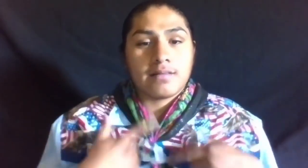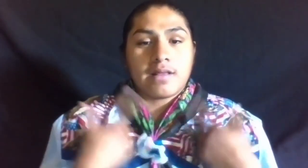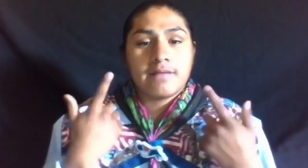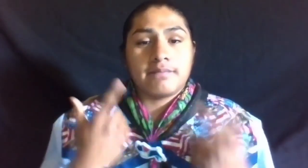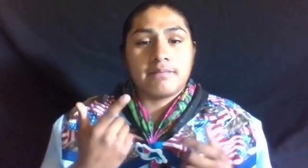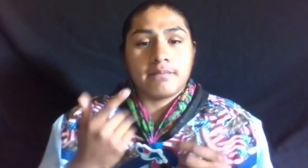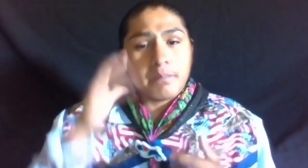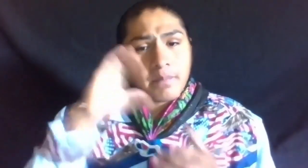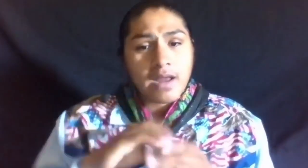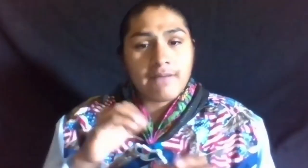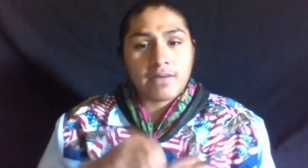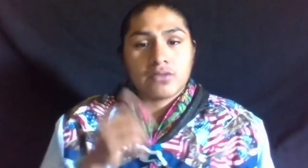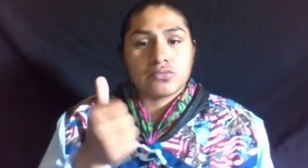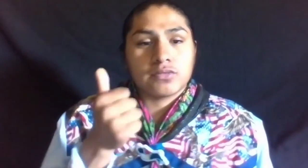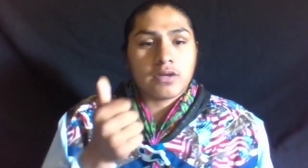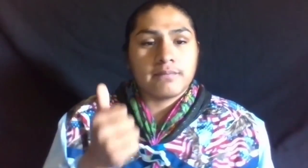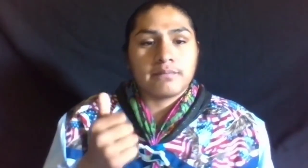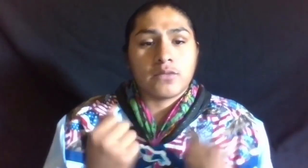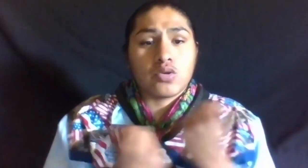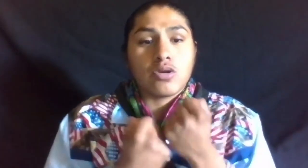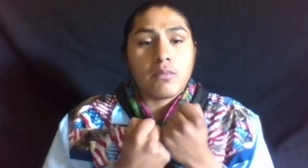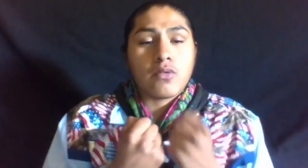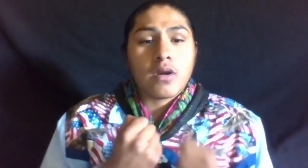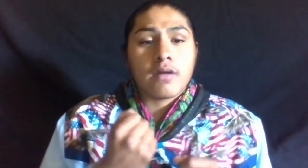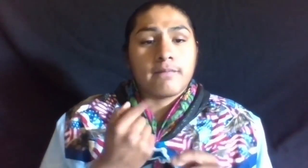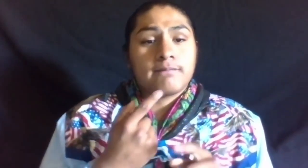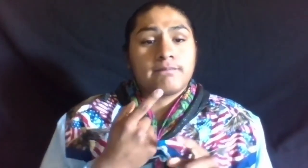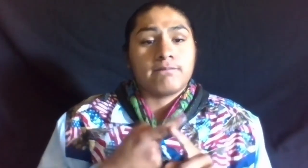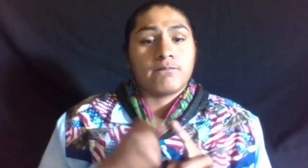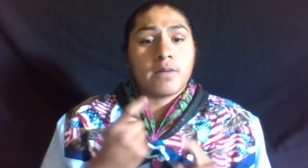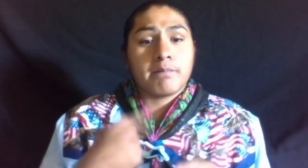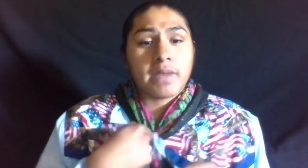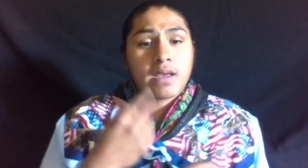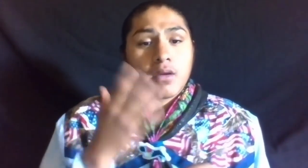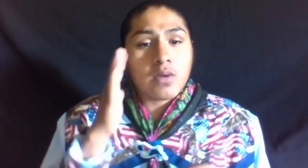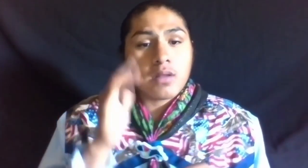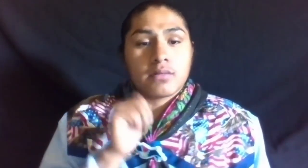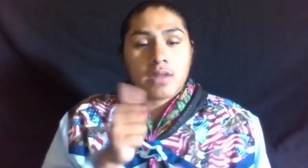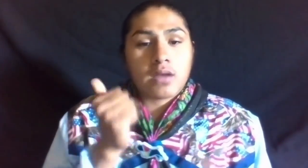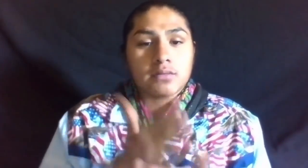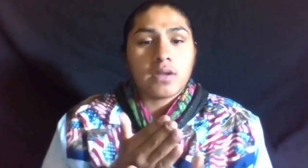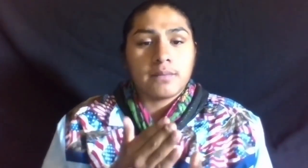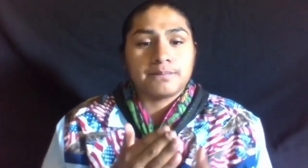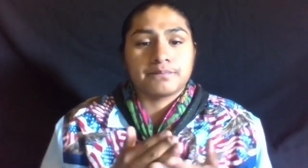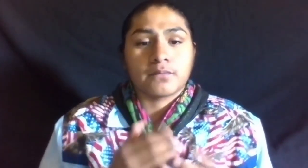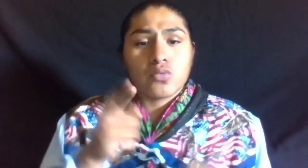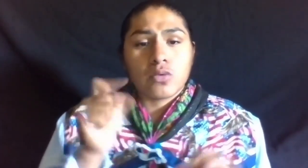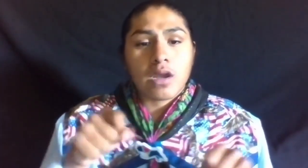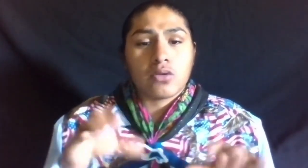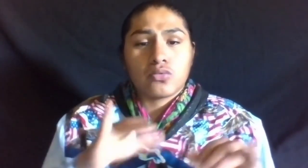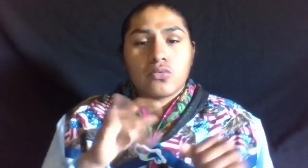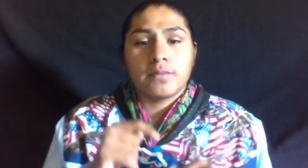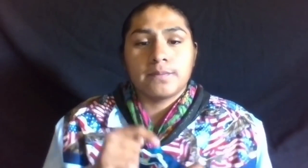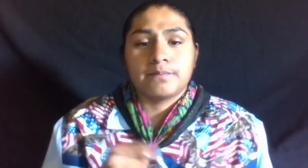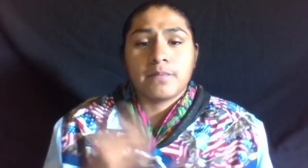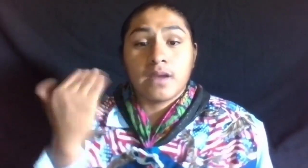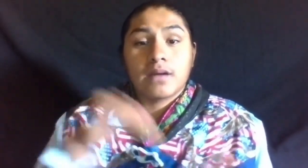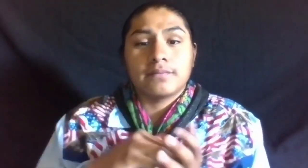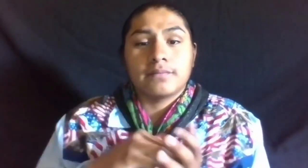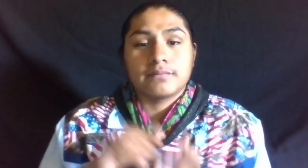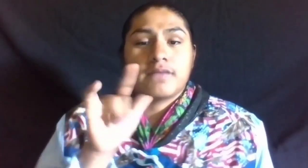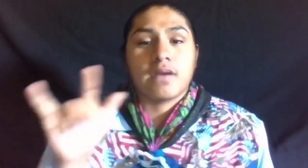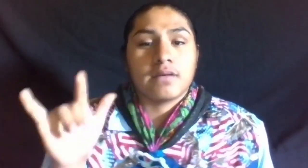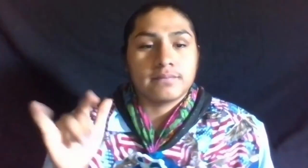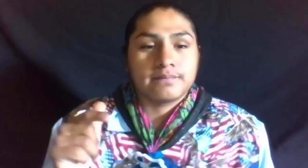you will be successful in life. Just believe in yourself so that the support from me